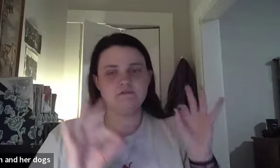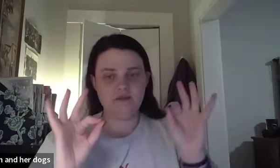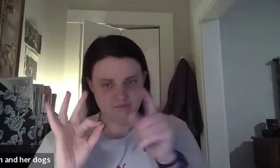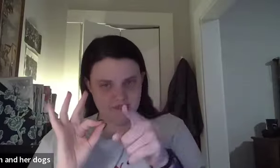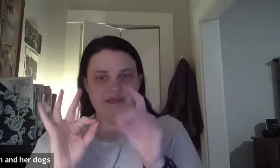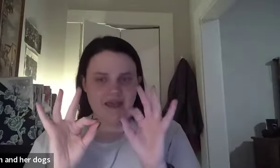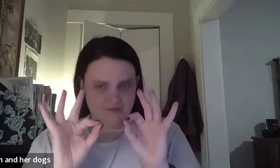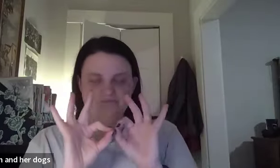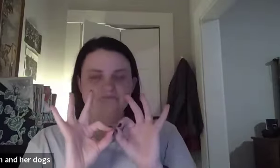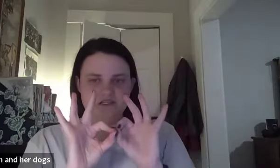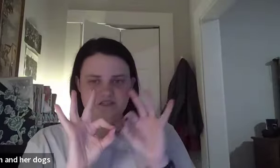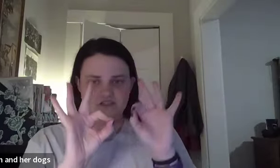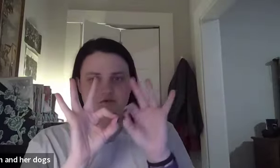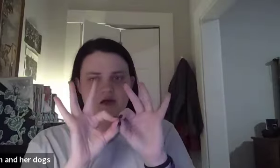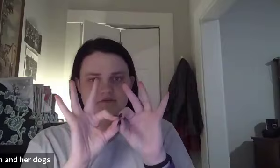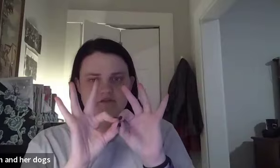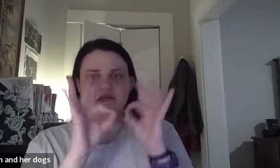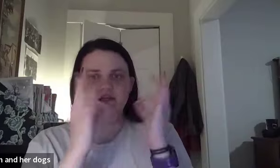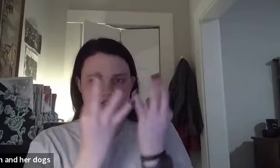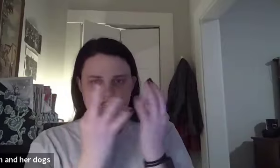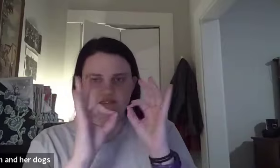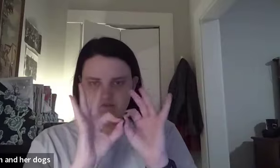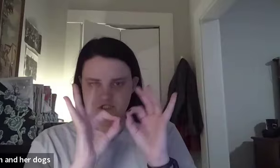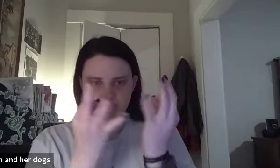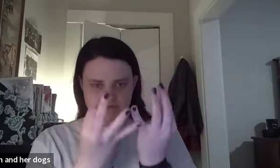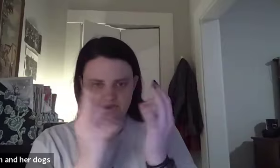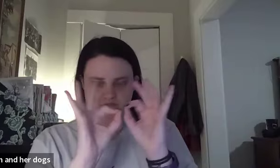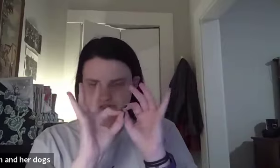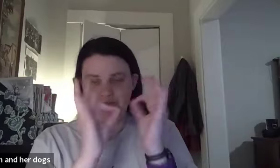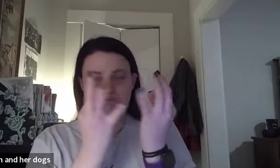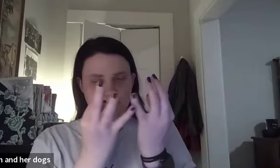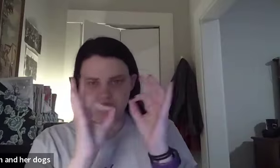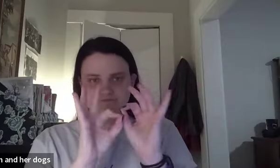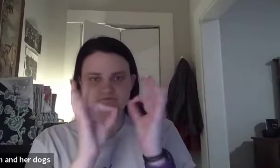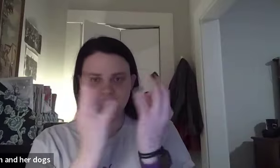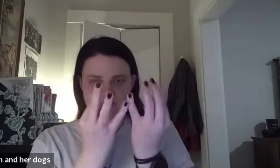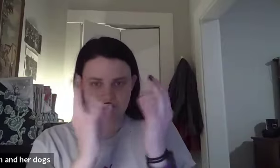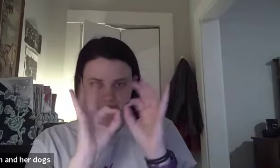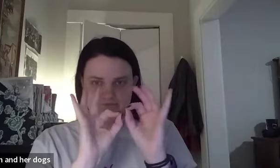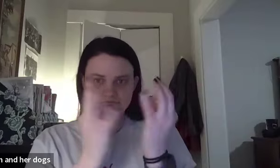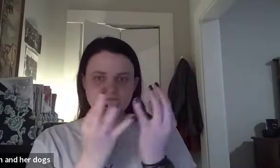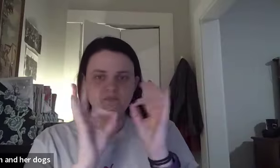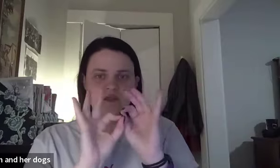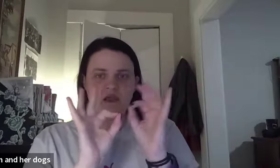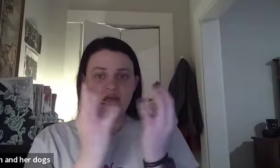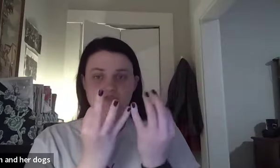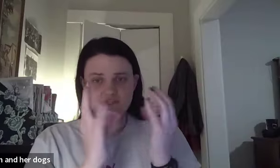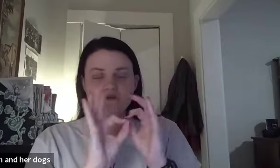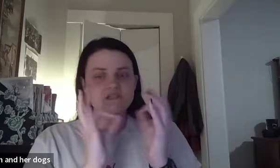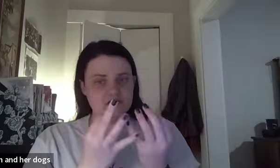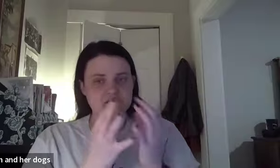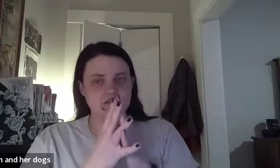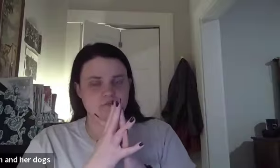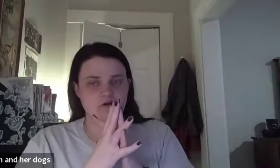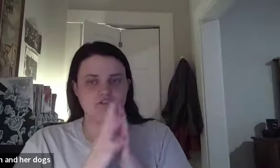for family, yeah, is the two F's and it does the same shape, same motion. Family. And this one does keep on.